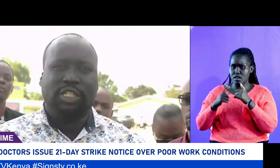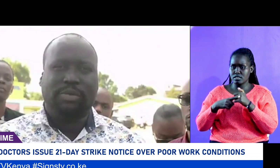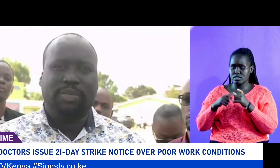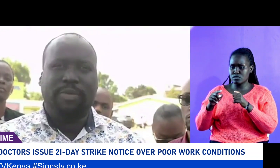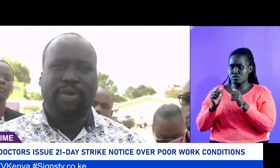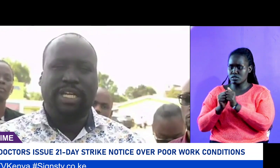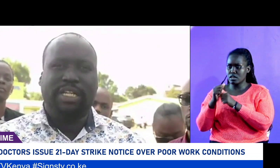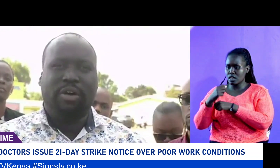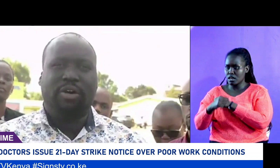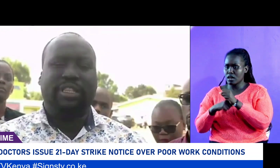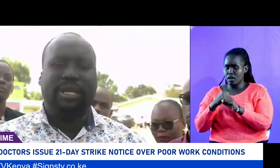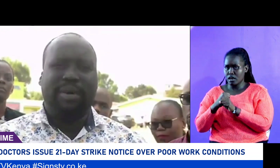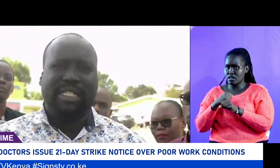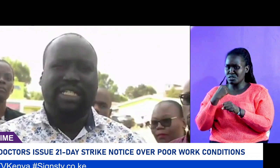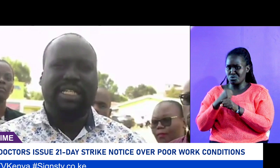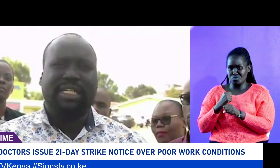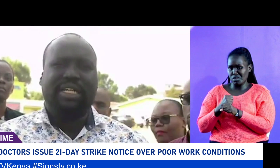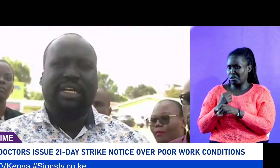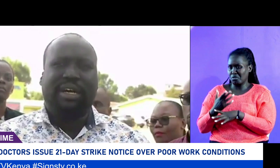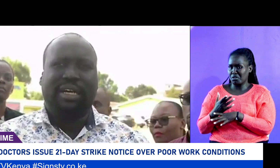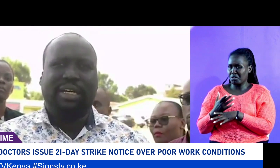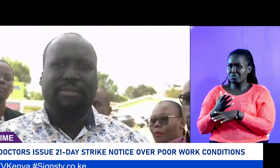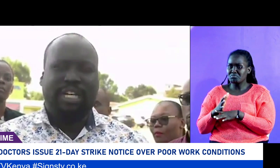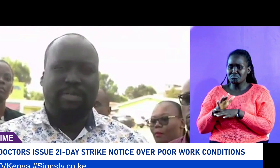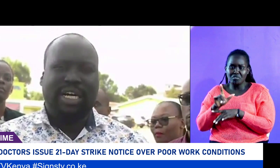as casuals, being paid on 3 months